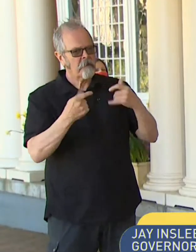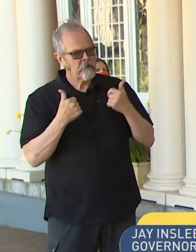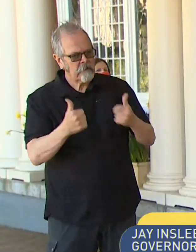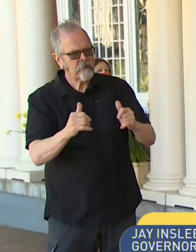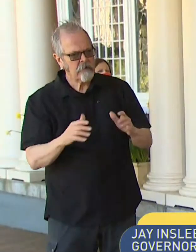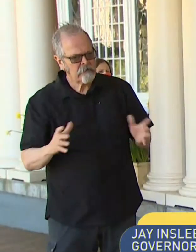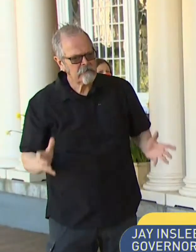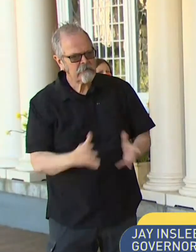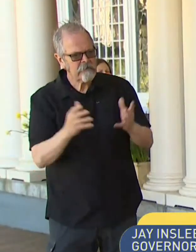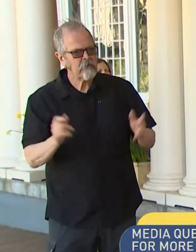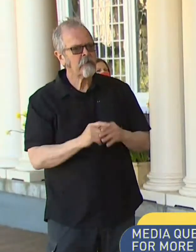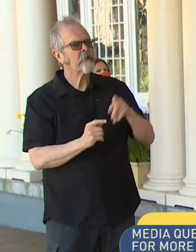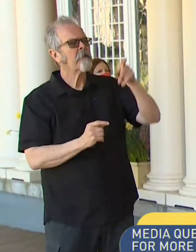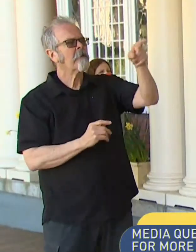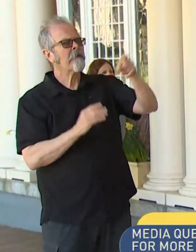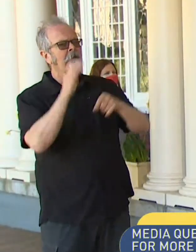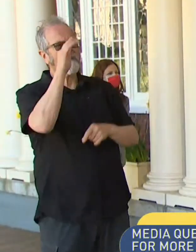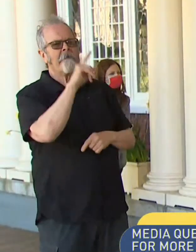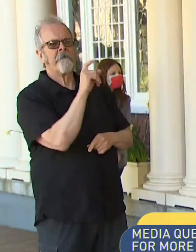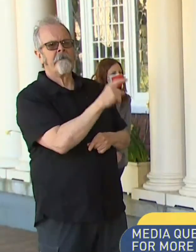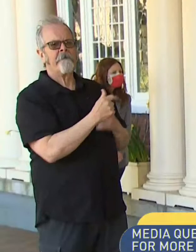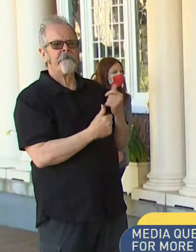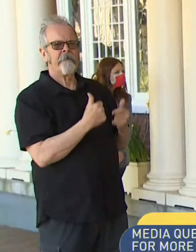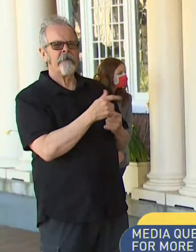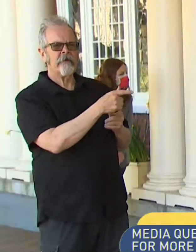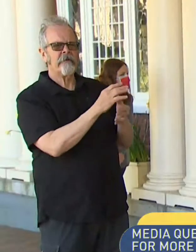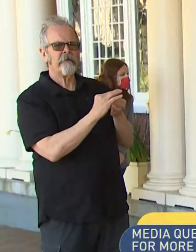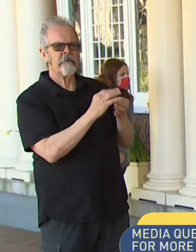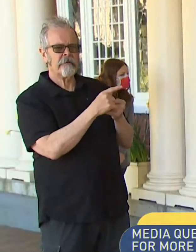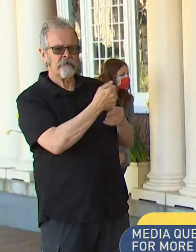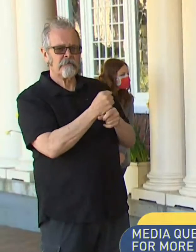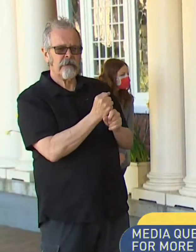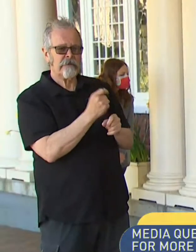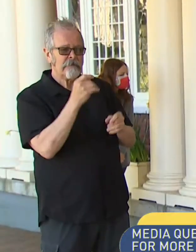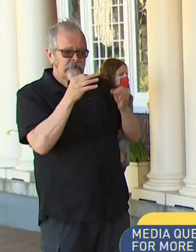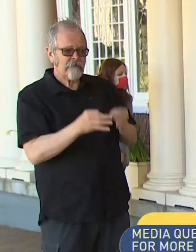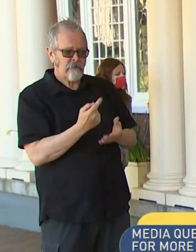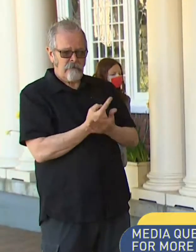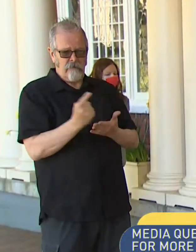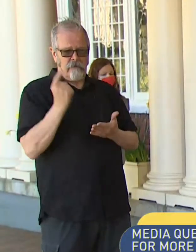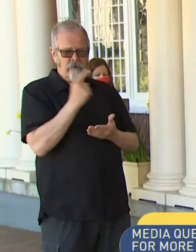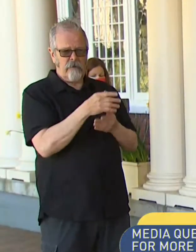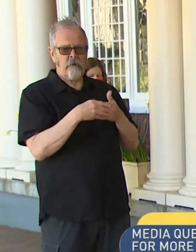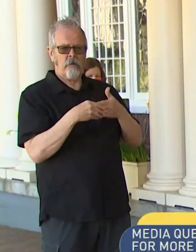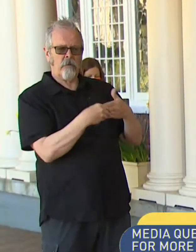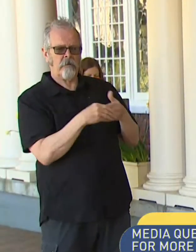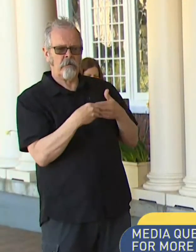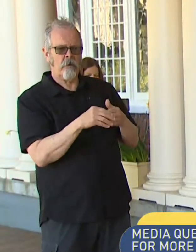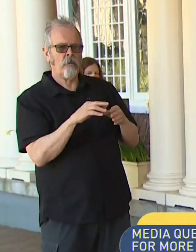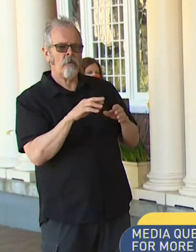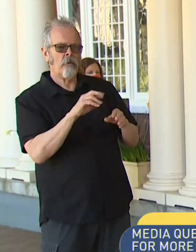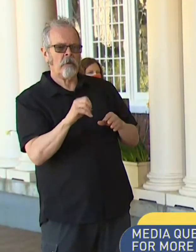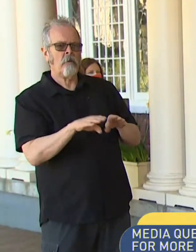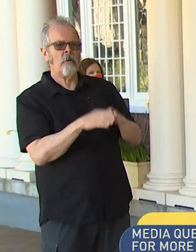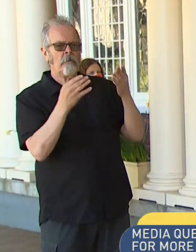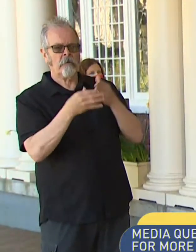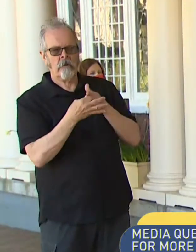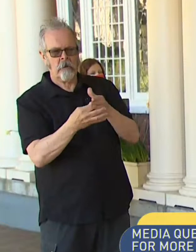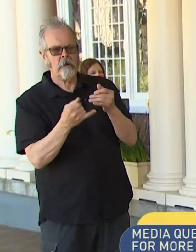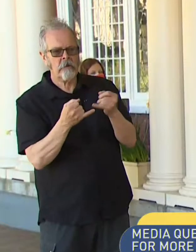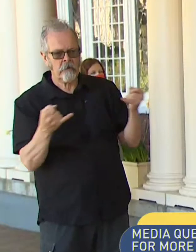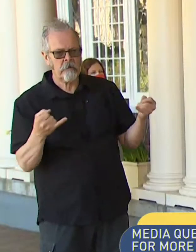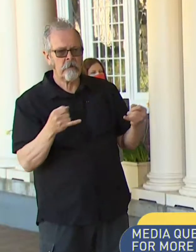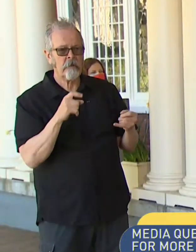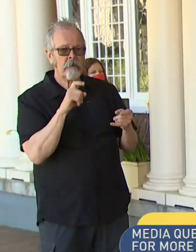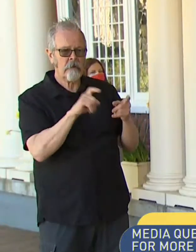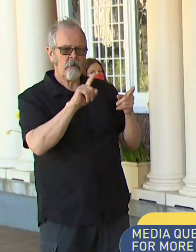with fourth wave, as you mentioned, can you explain your decision last week to kind of loosen those reopening guidelines and make it so that you only have to meet